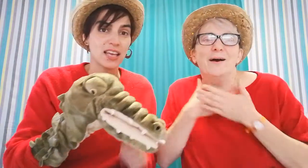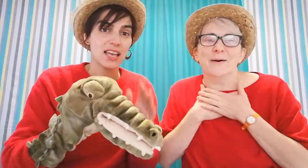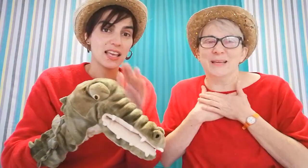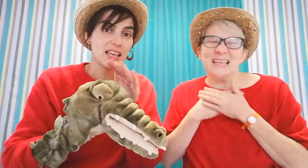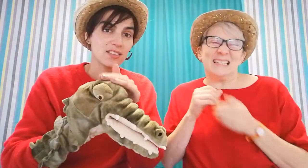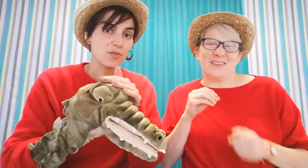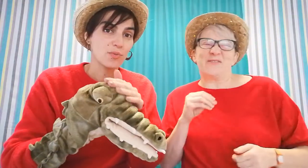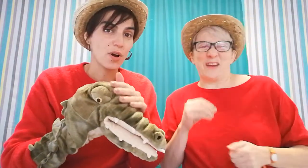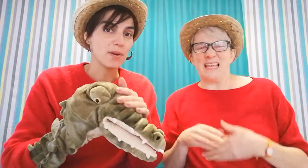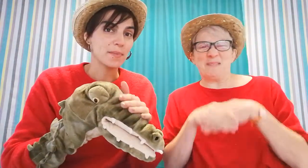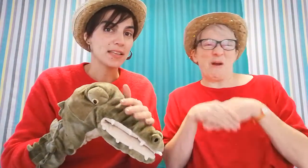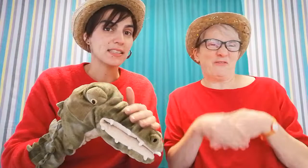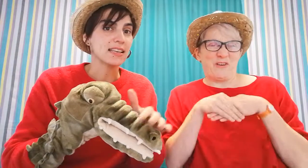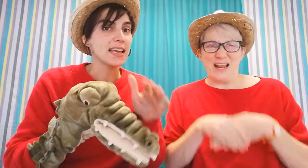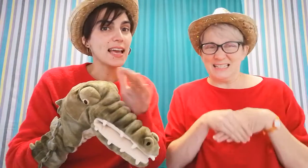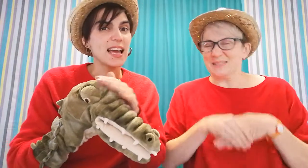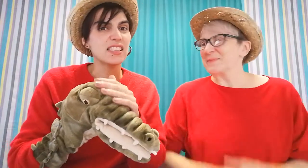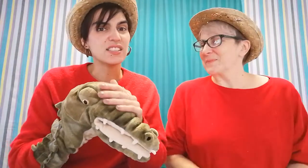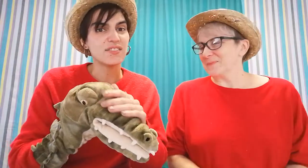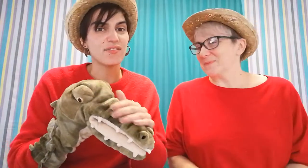Oh, he's my friend. He's a